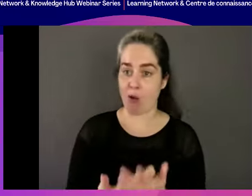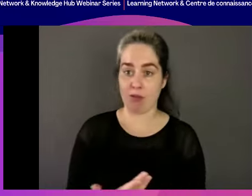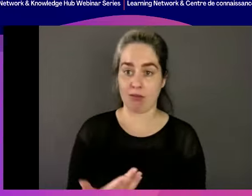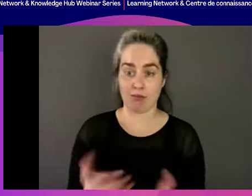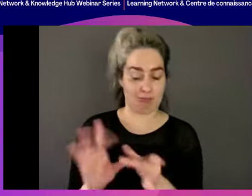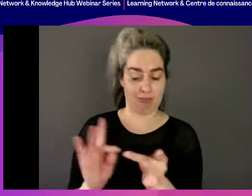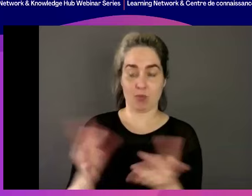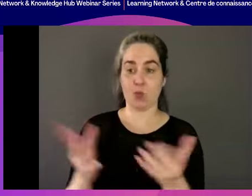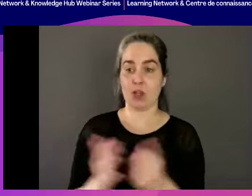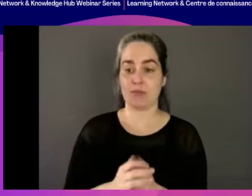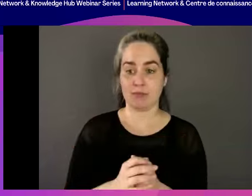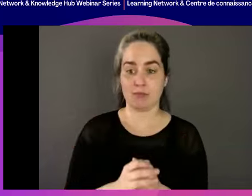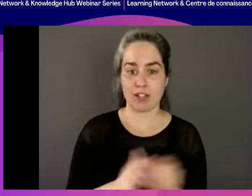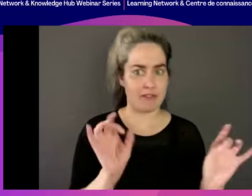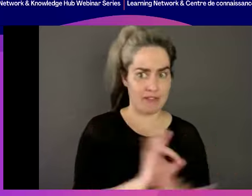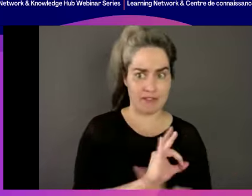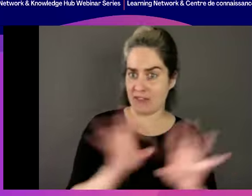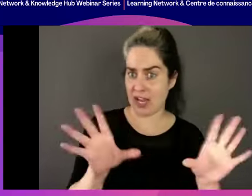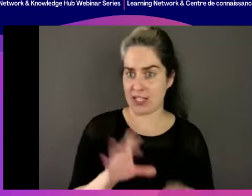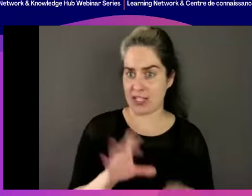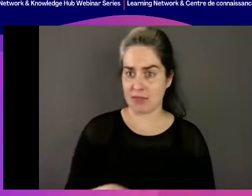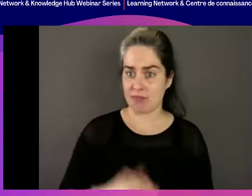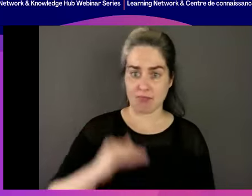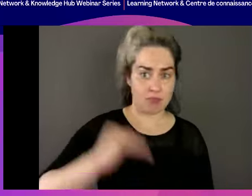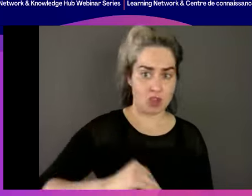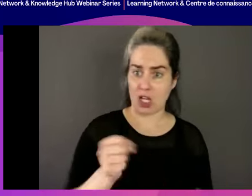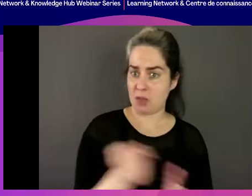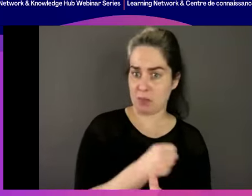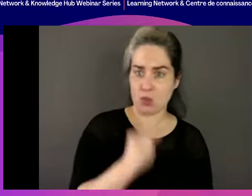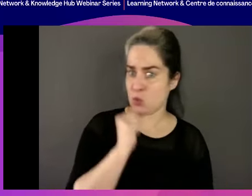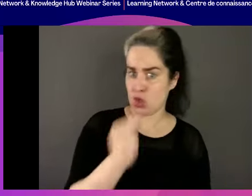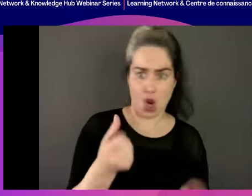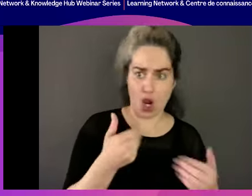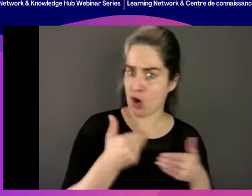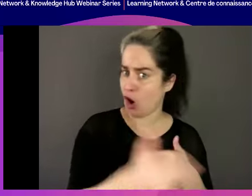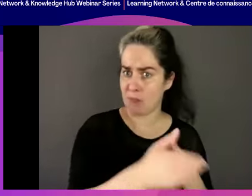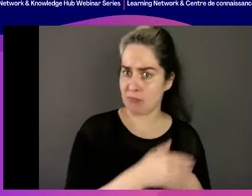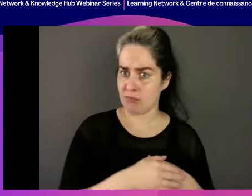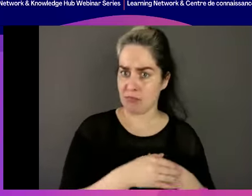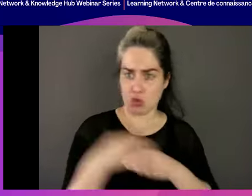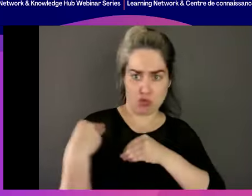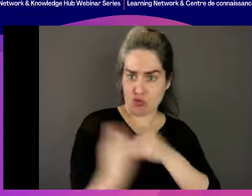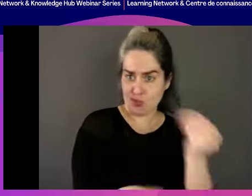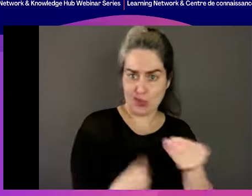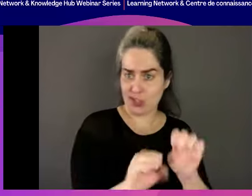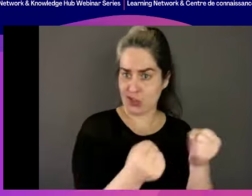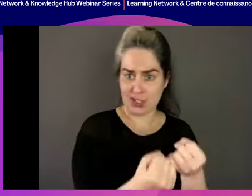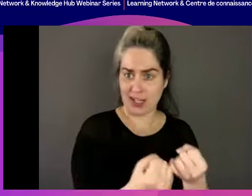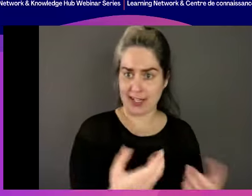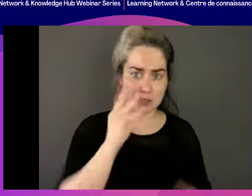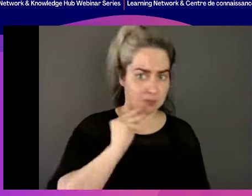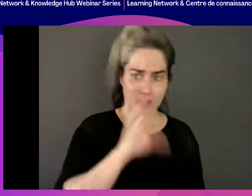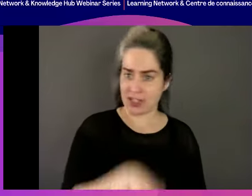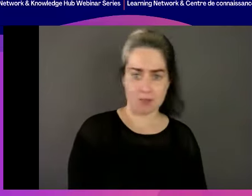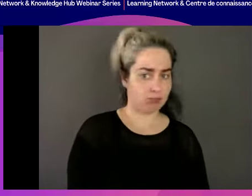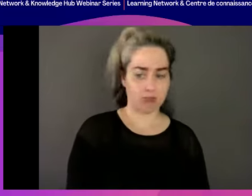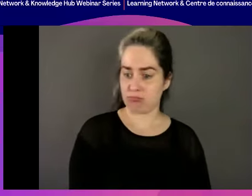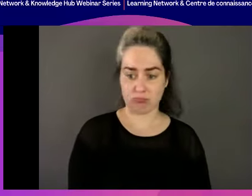violence not being common and child abuse not happening in traditional societies.